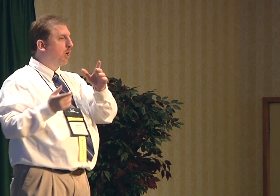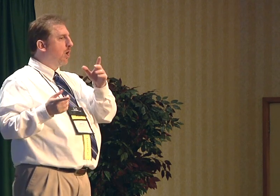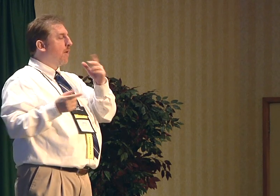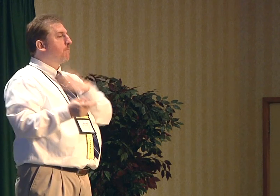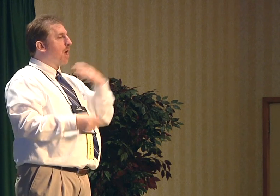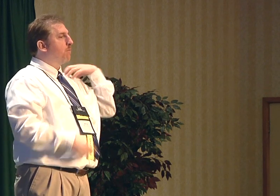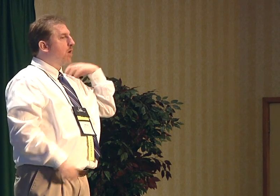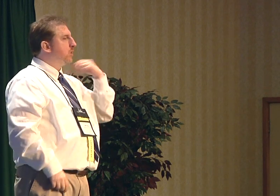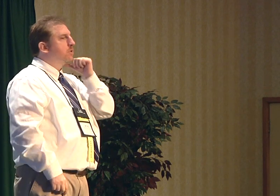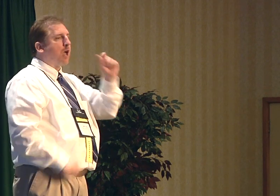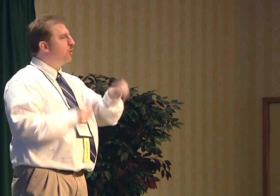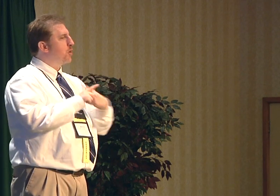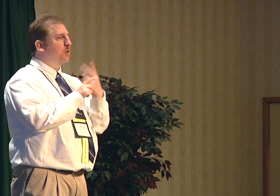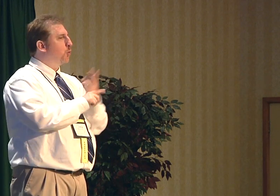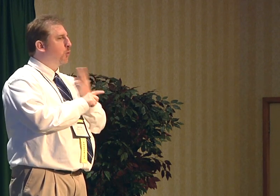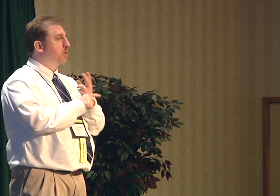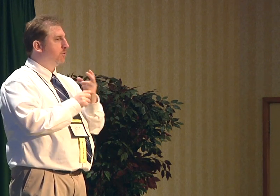I'll work with an interpreter